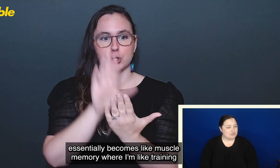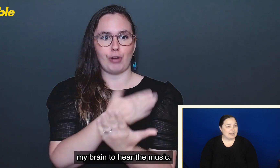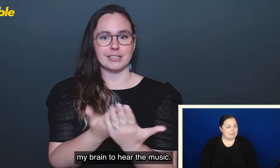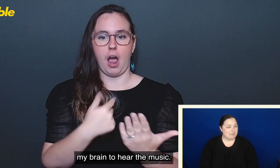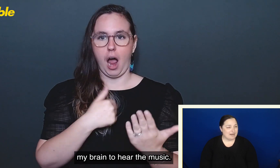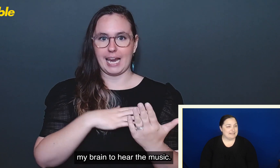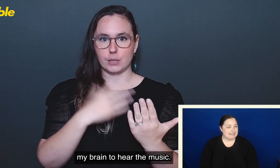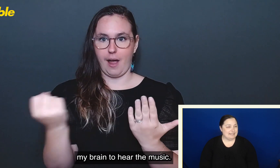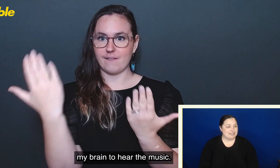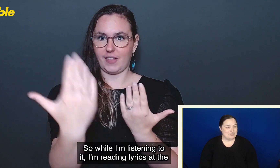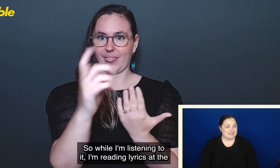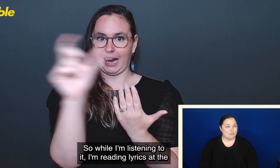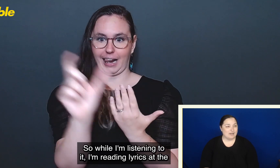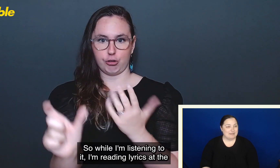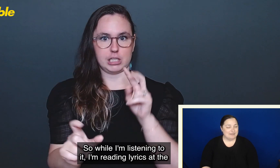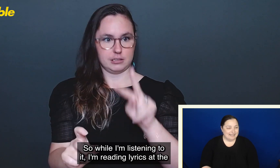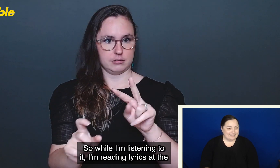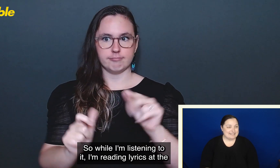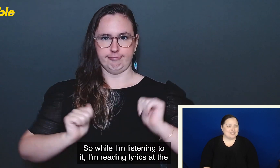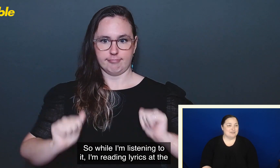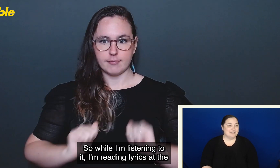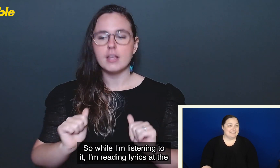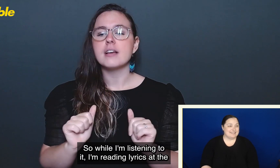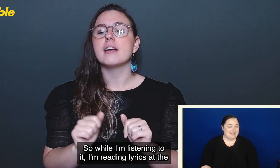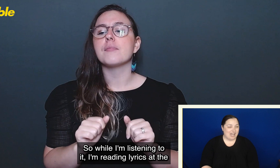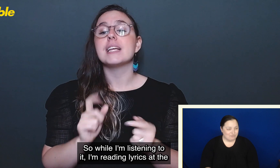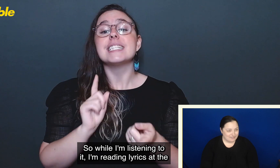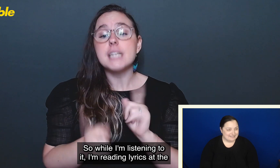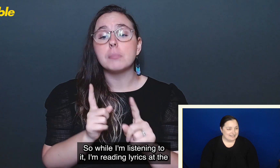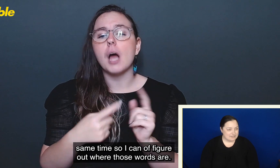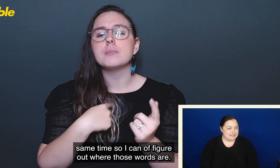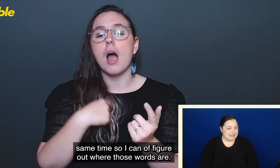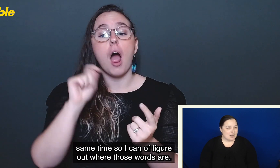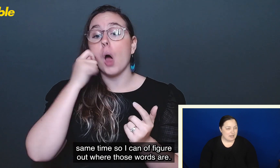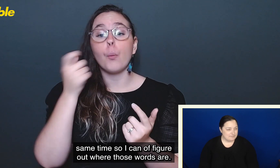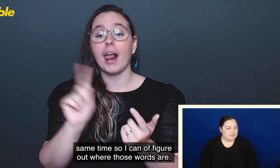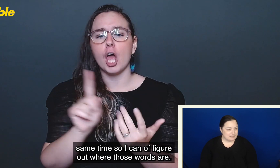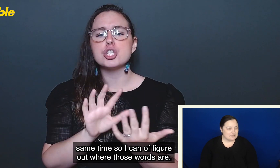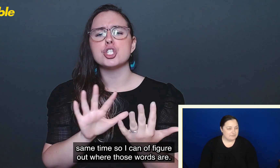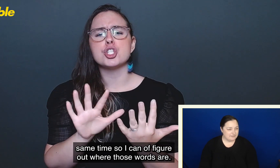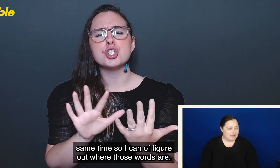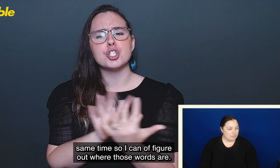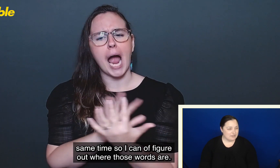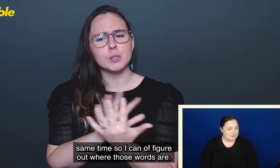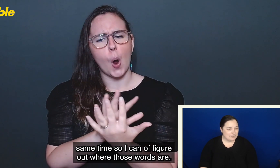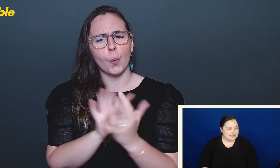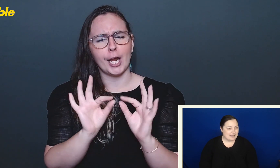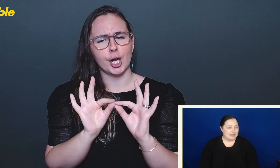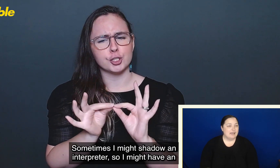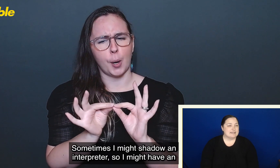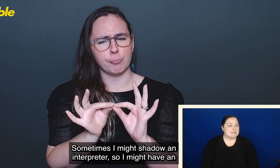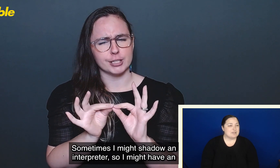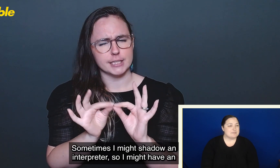like training my brain to hear the music. So while I'm listening to it, I'm reading the lyrics at the same time so I can sort of figure out where those words